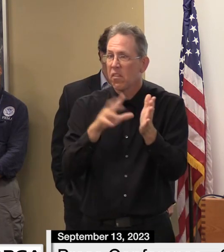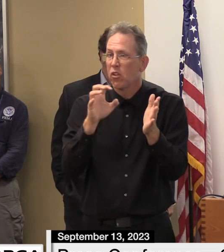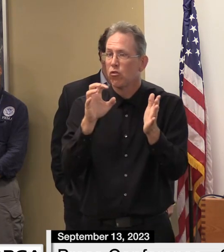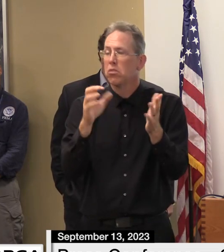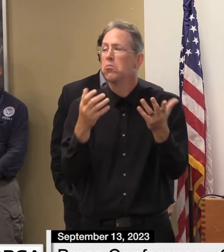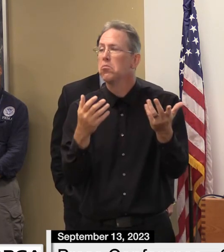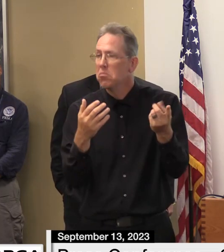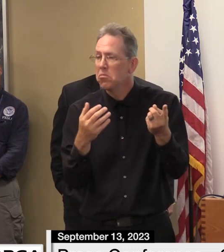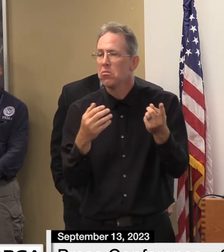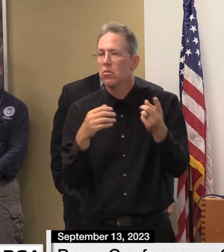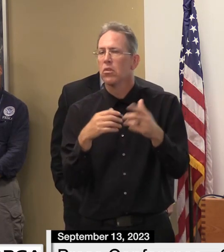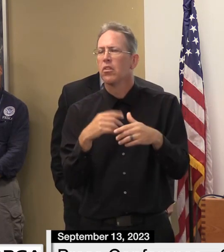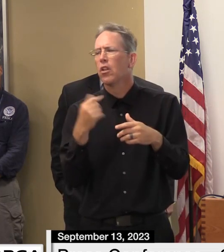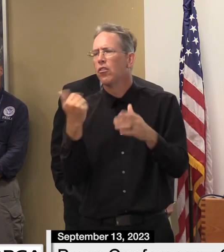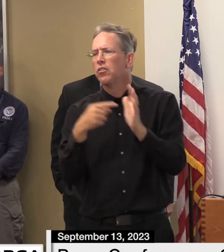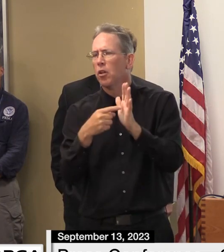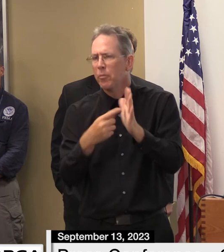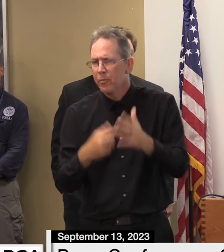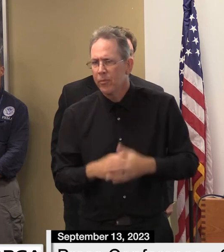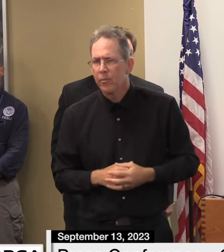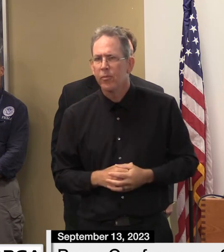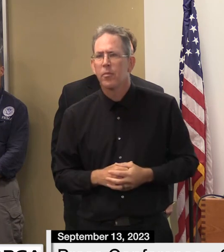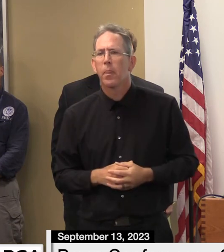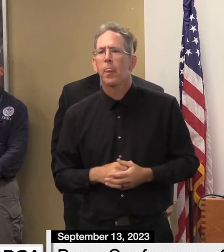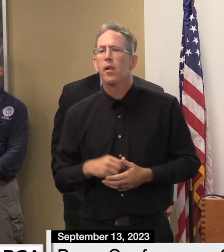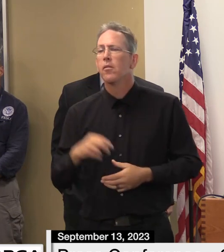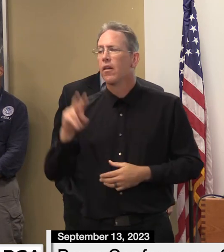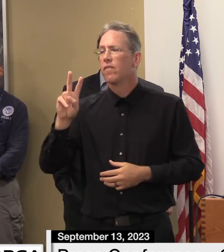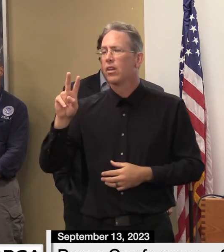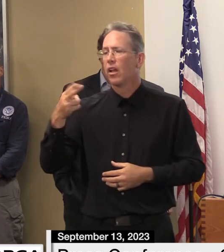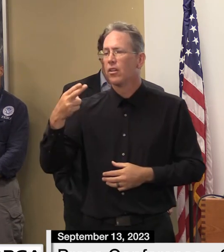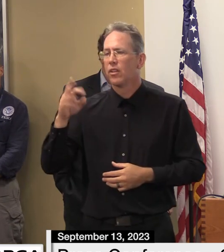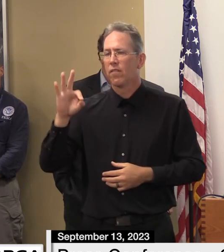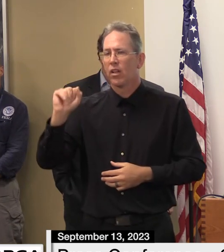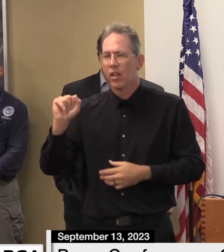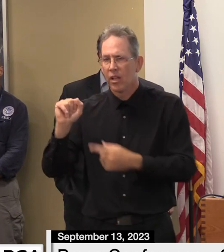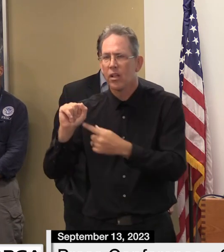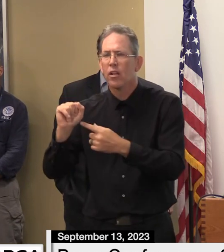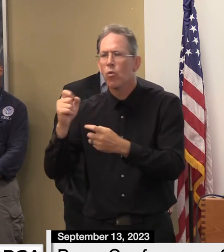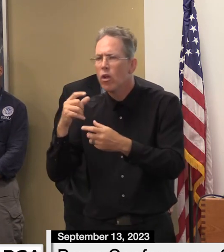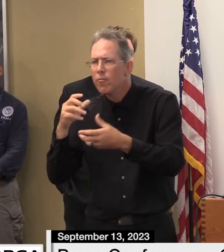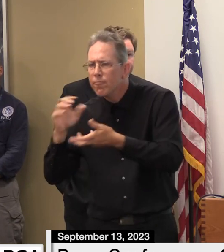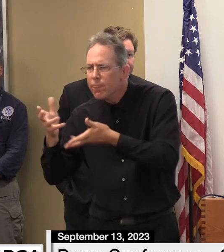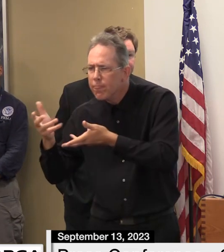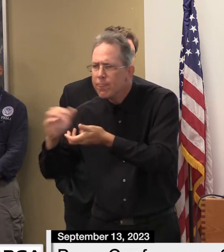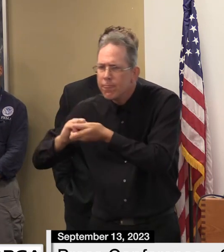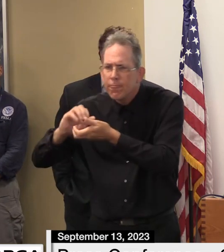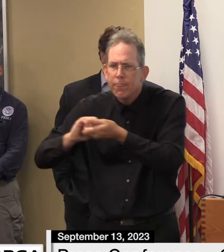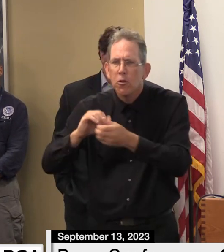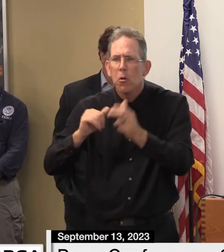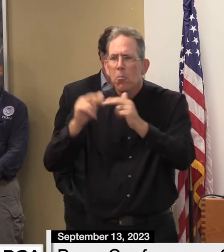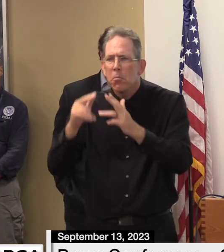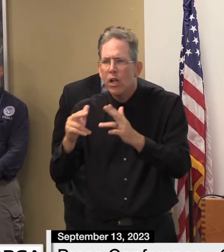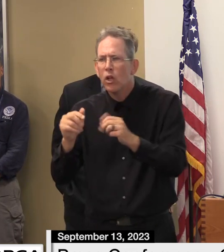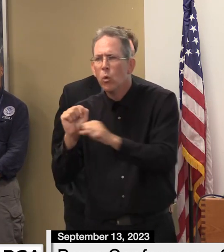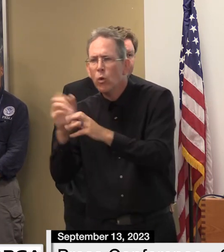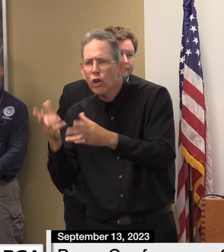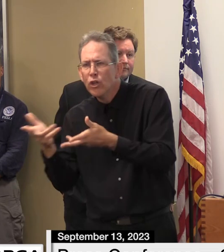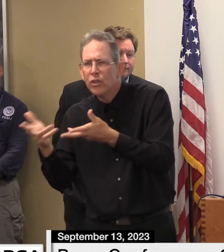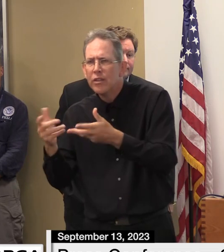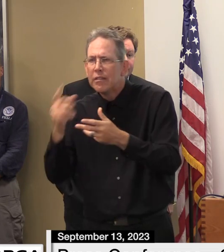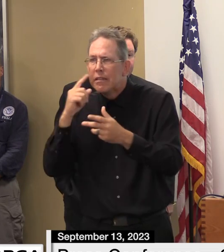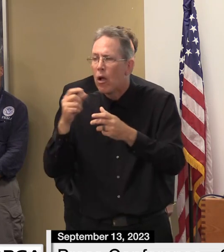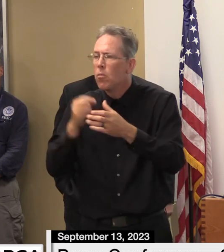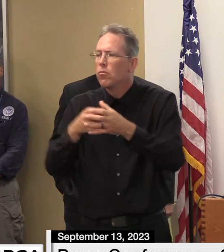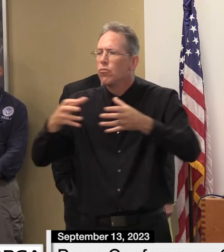loan dollars that VHFA will be able to give to developers and builders, we hope that we can expand the housing market and